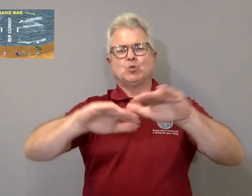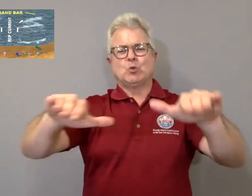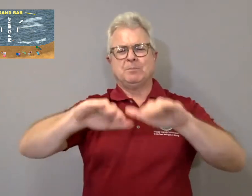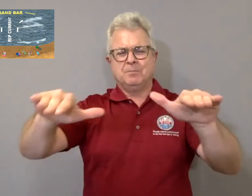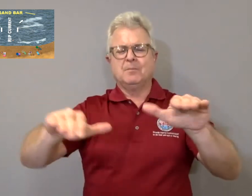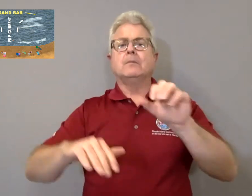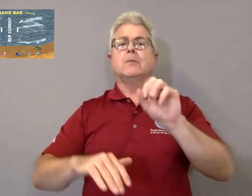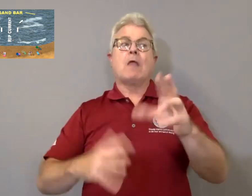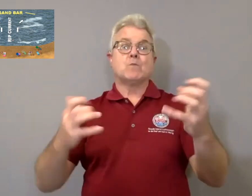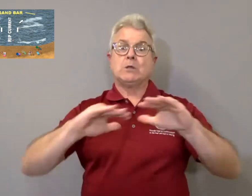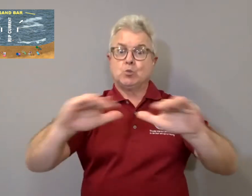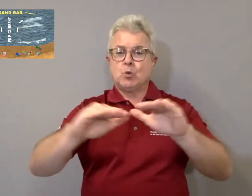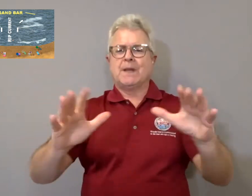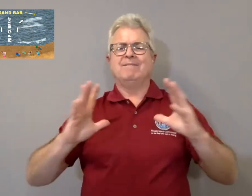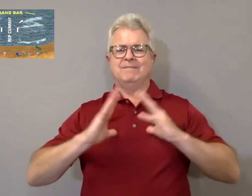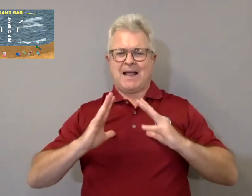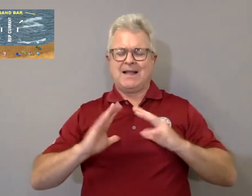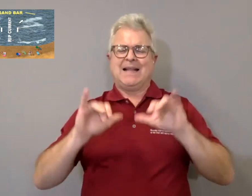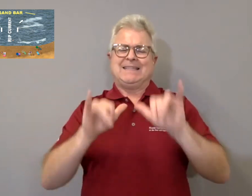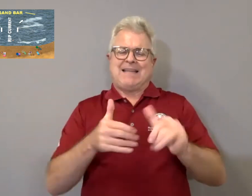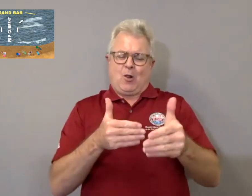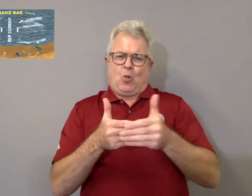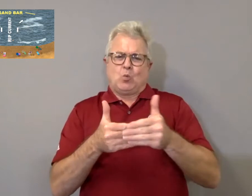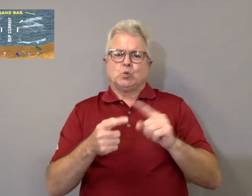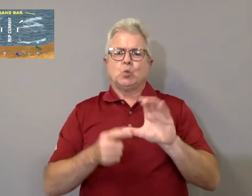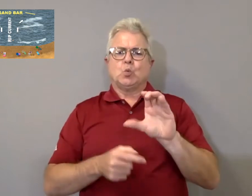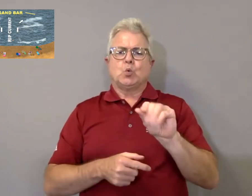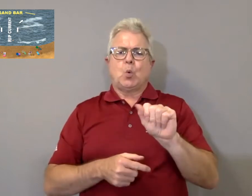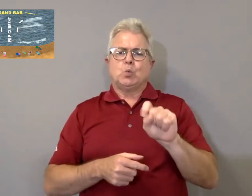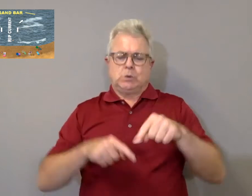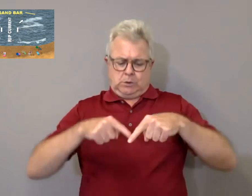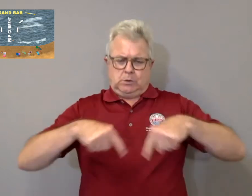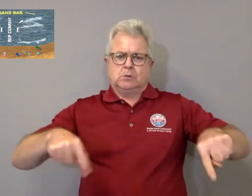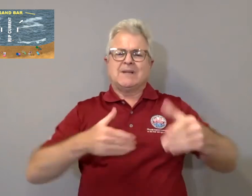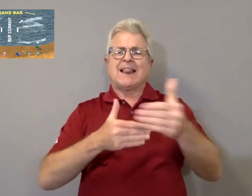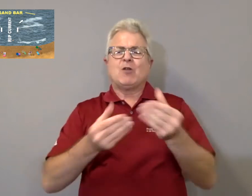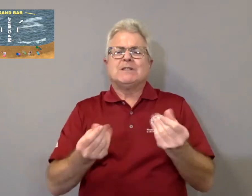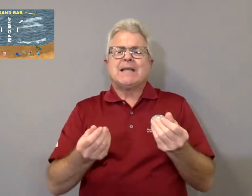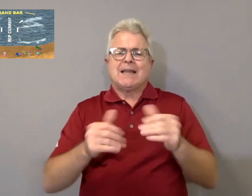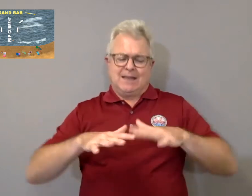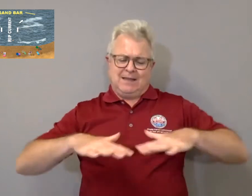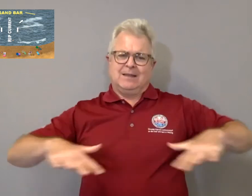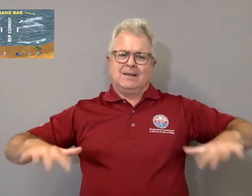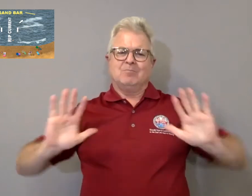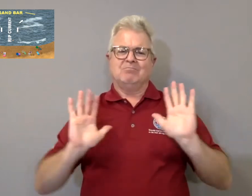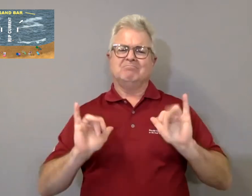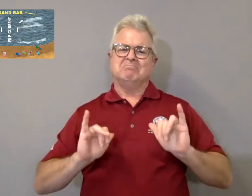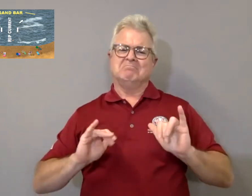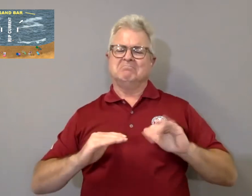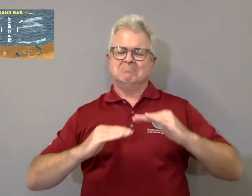to please not to swim. If you do swim, just stay close to the coast, really in the